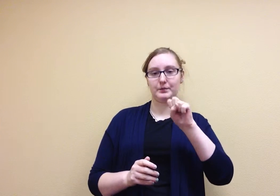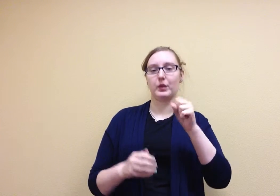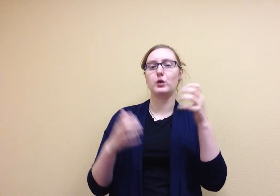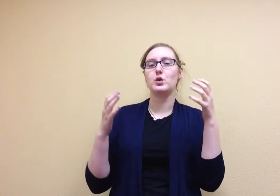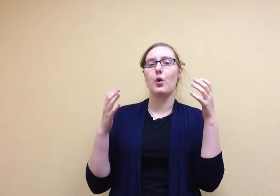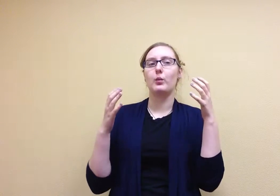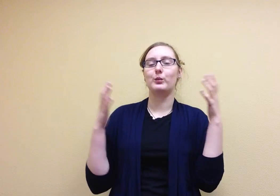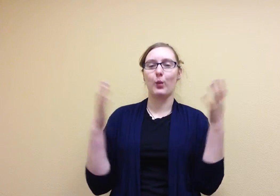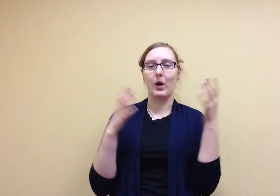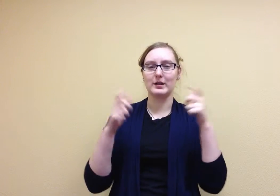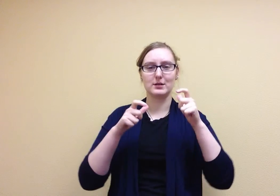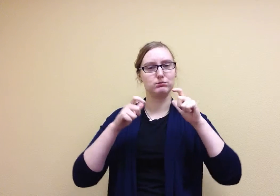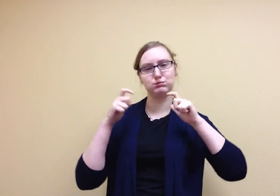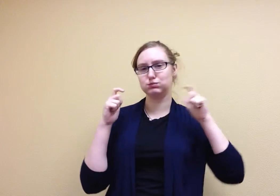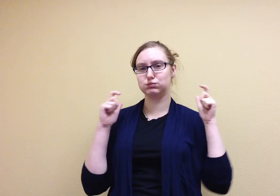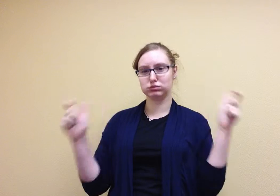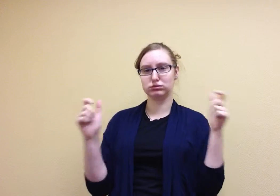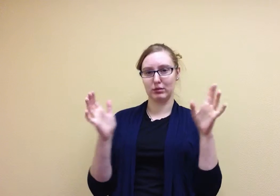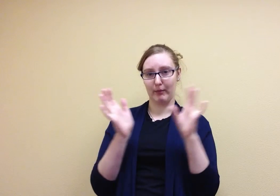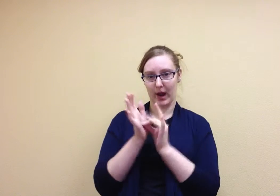What is a big magnet? What?